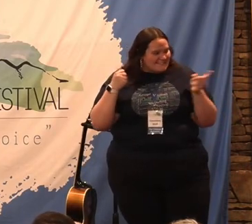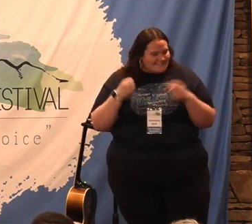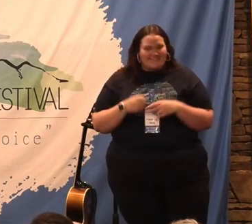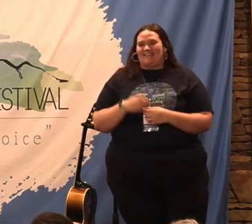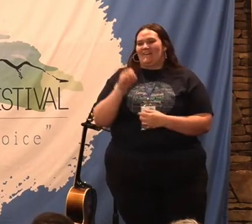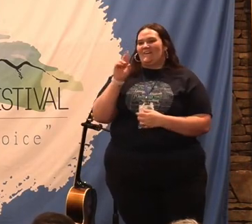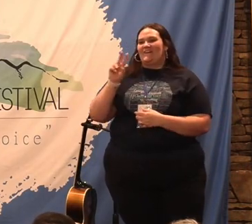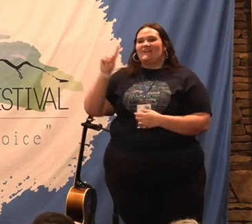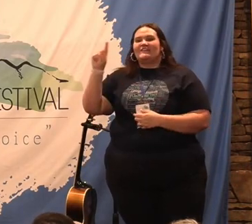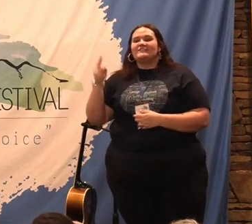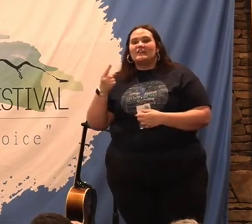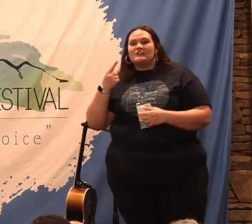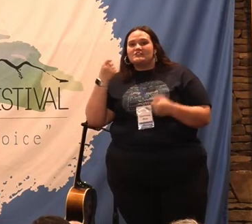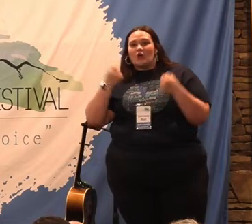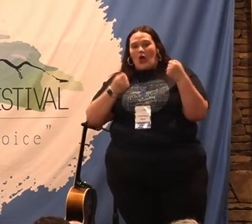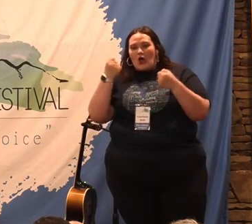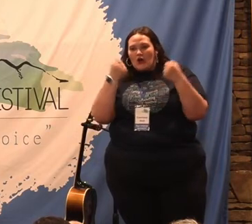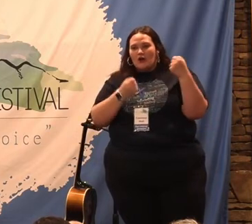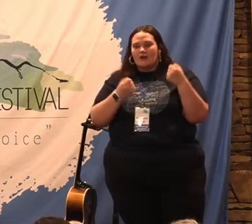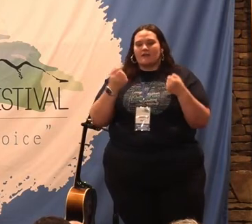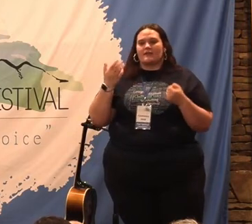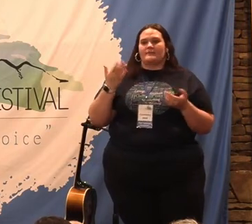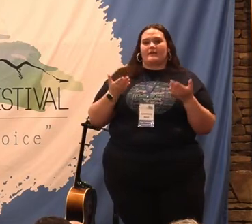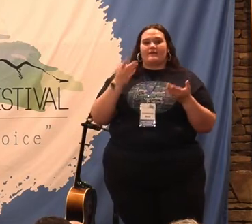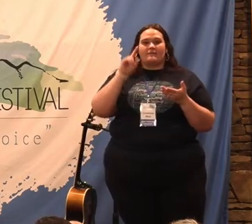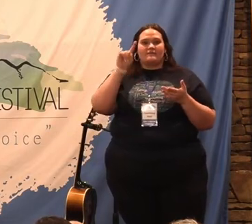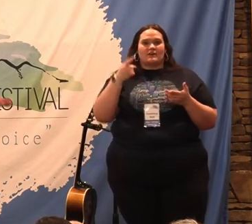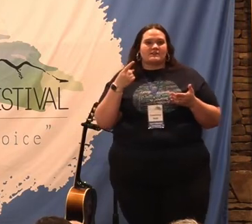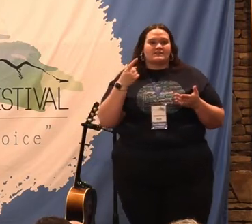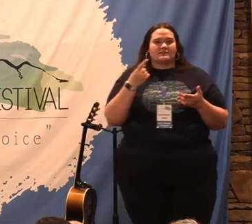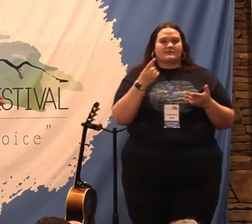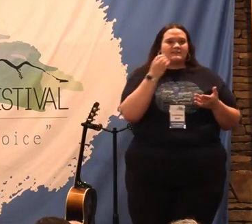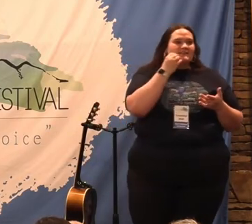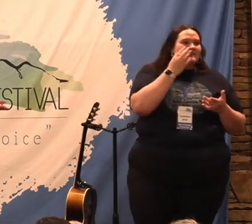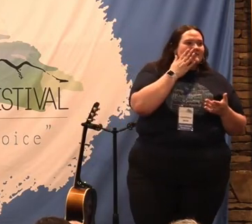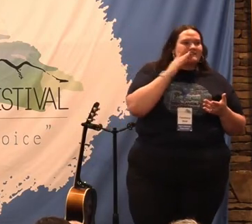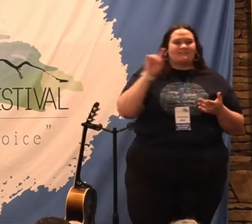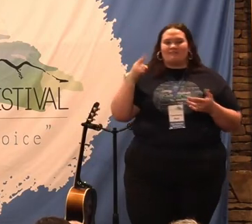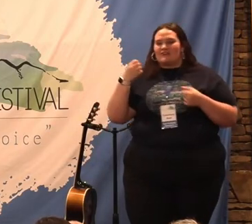or your first car, maybe your first kiss and your first car are related.